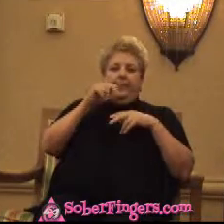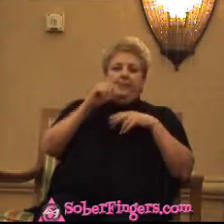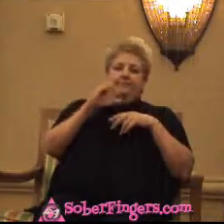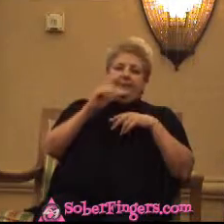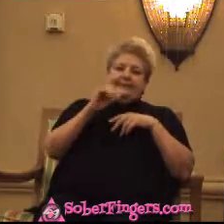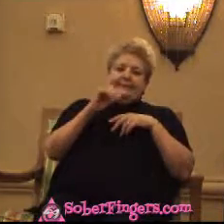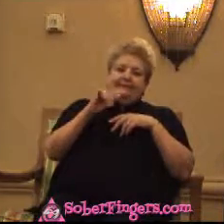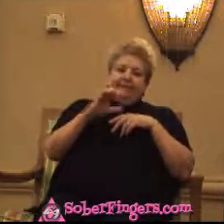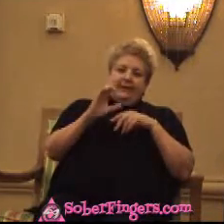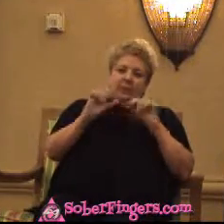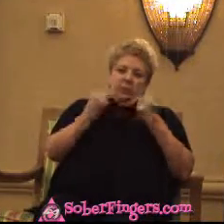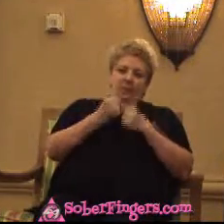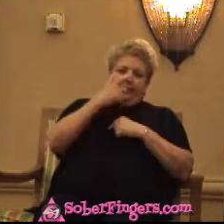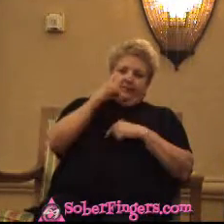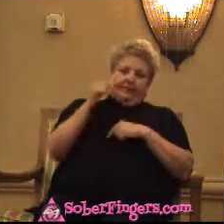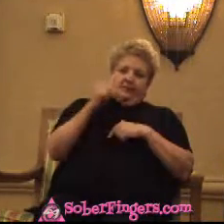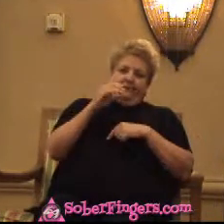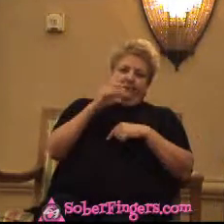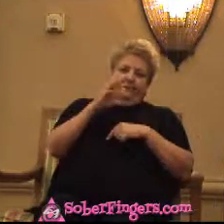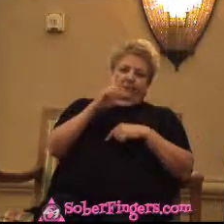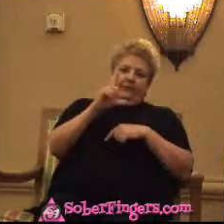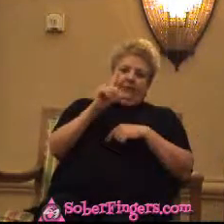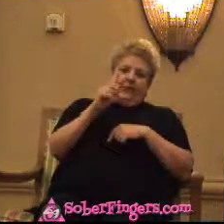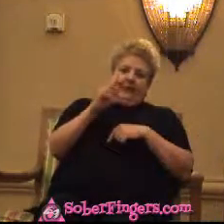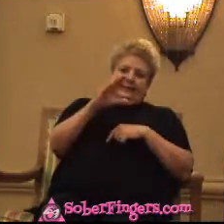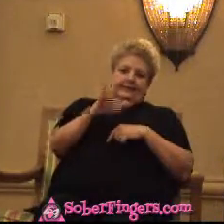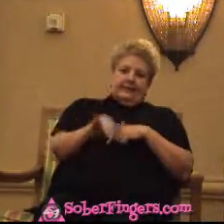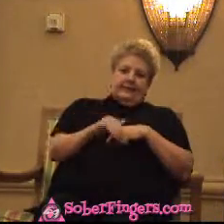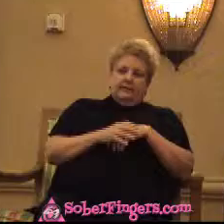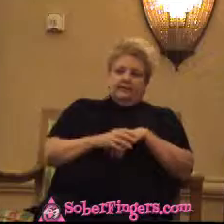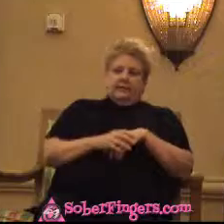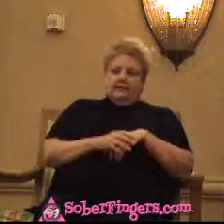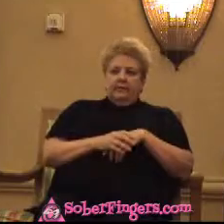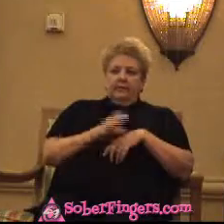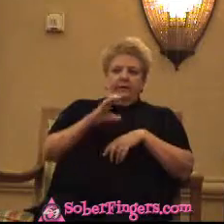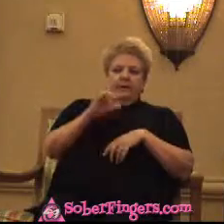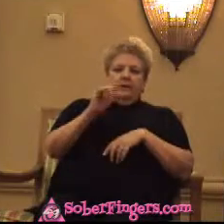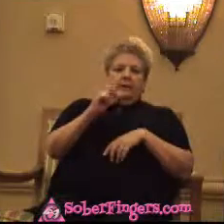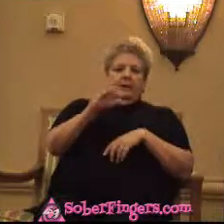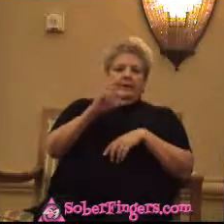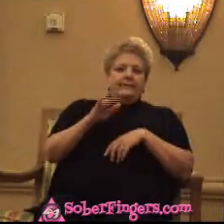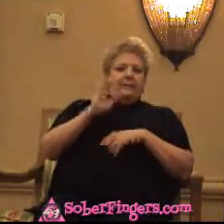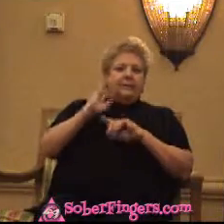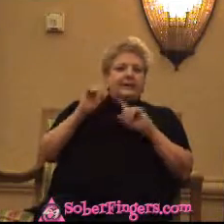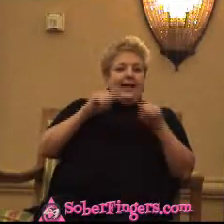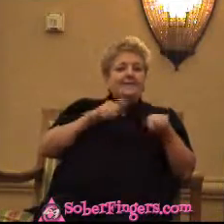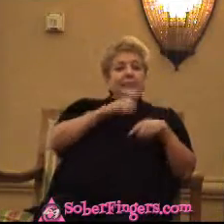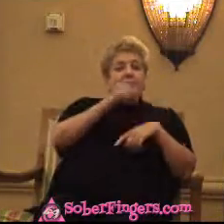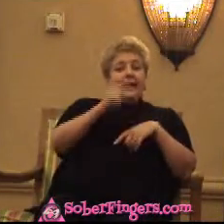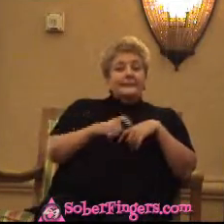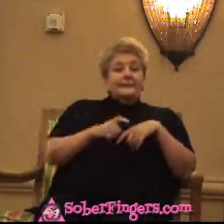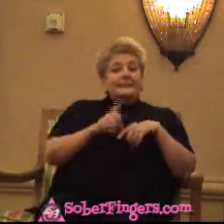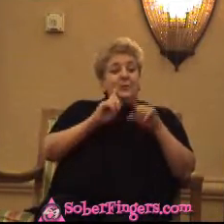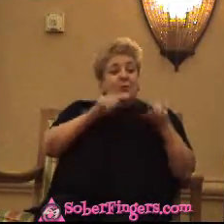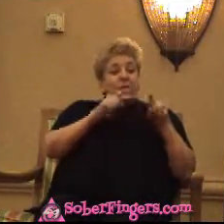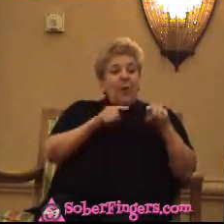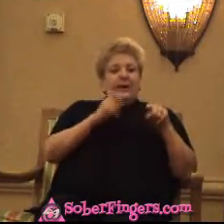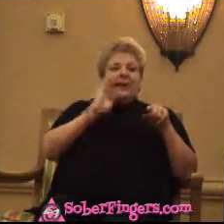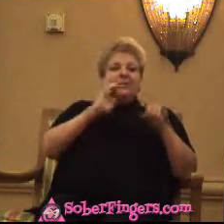Dallas, their claim to fame was that Clancy used to steal money out of the box there when he used to go to meetings there. He used to come and speak there